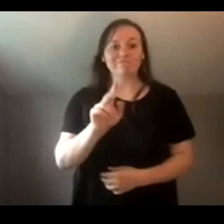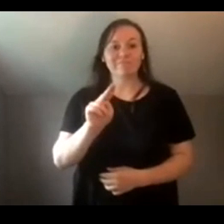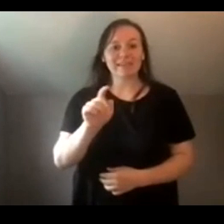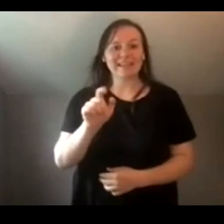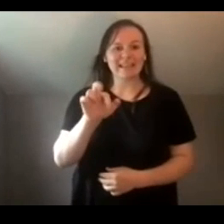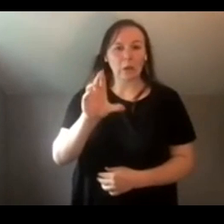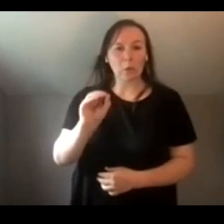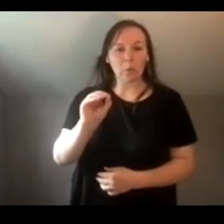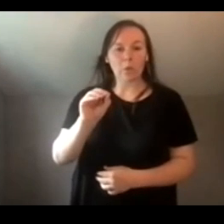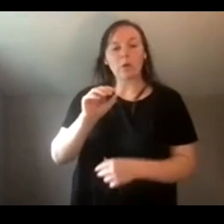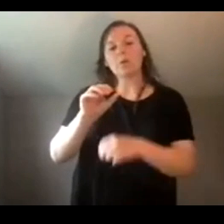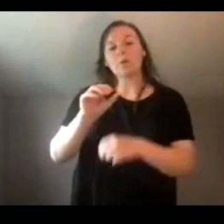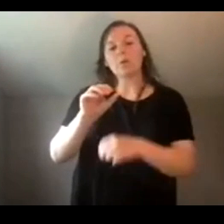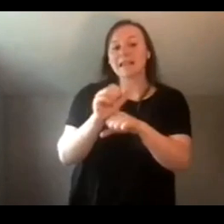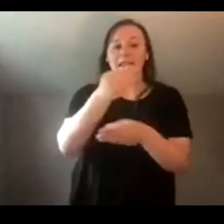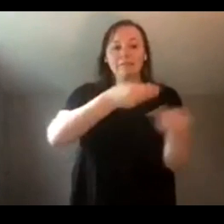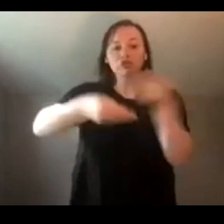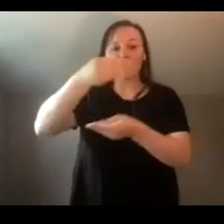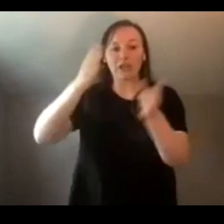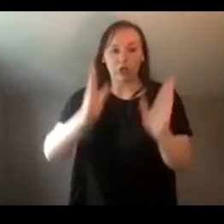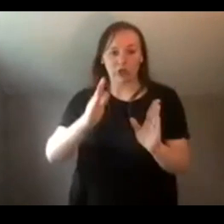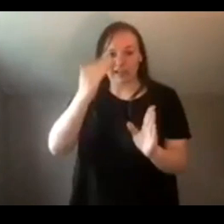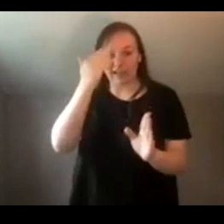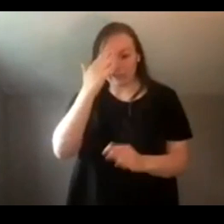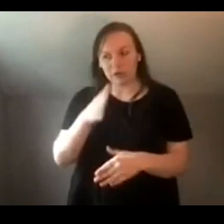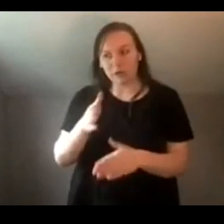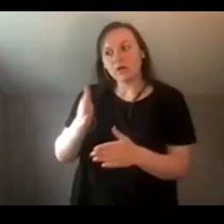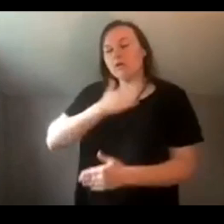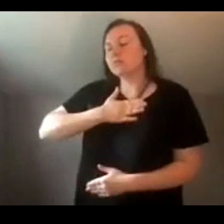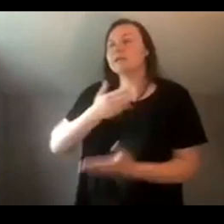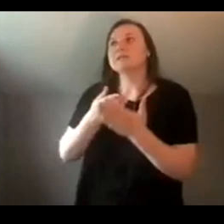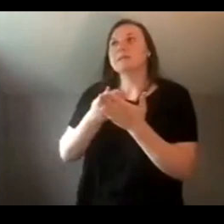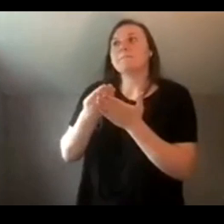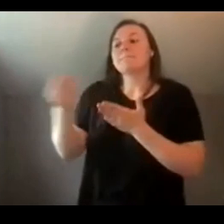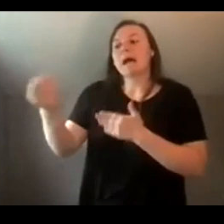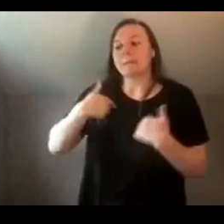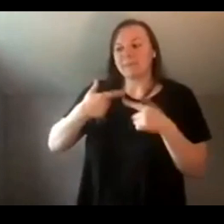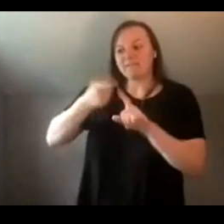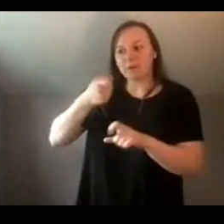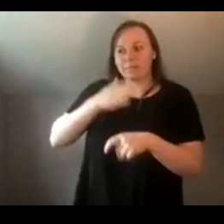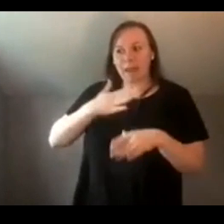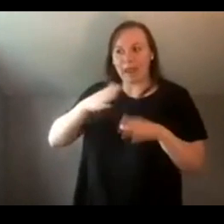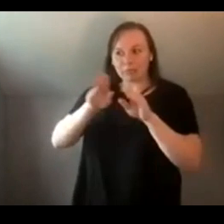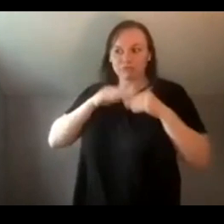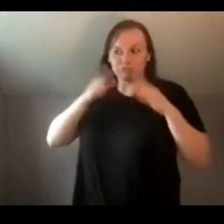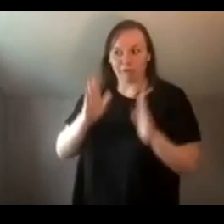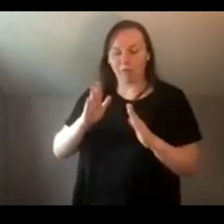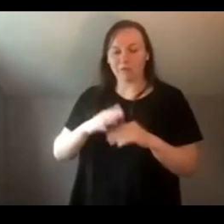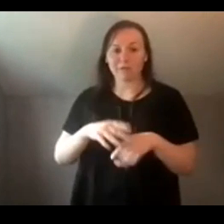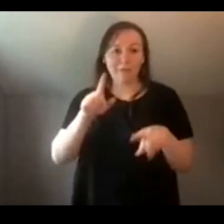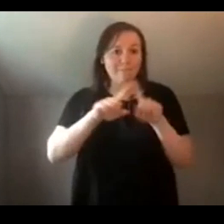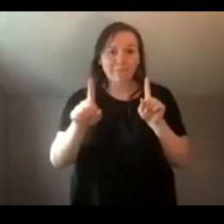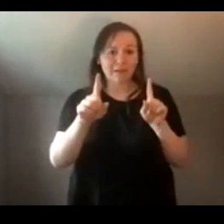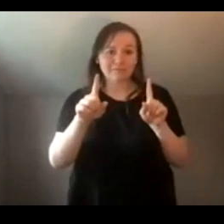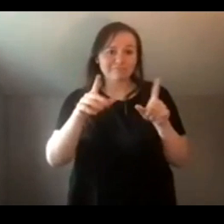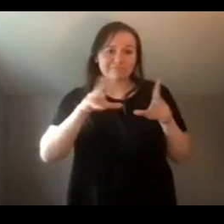trader that he knew. He asked him to buy him from his master. But of course, his master wouldn't sell